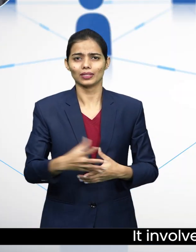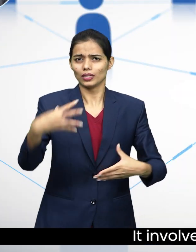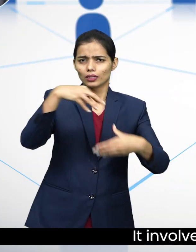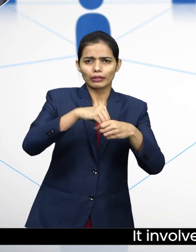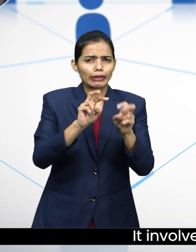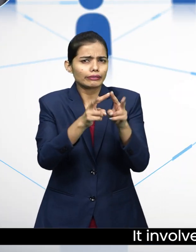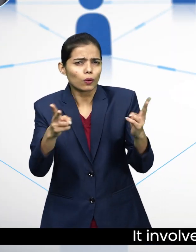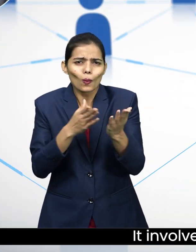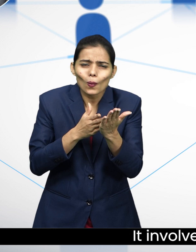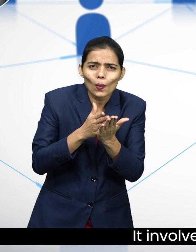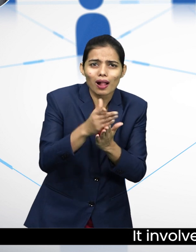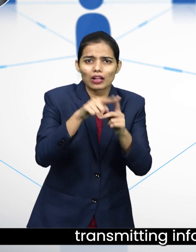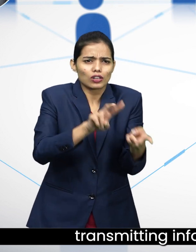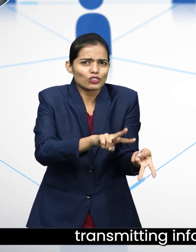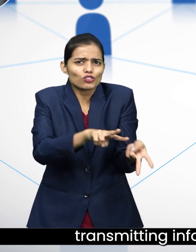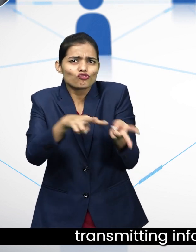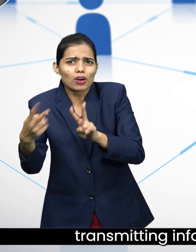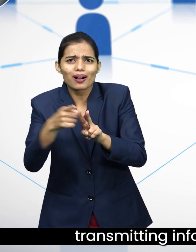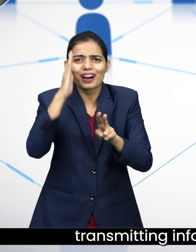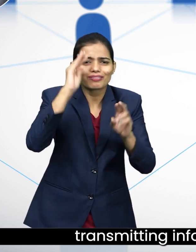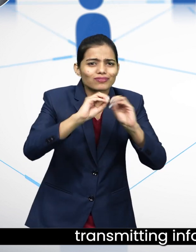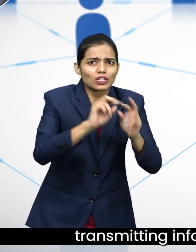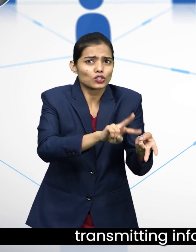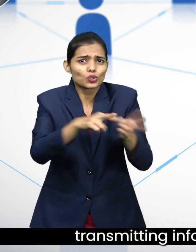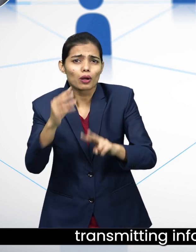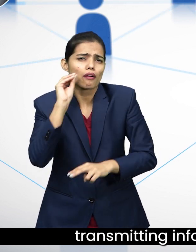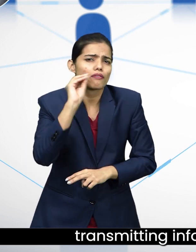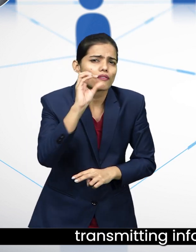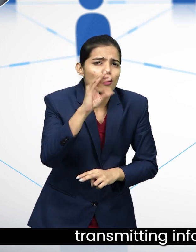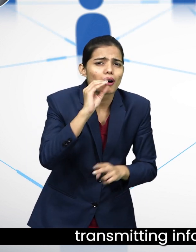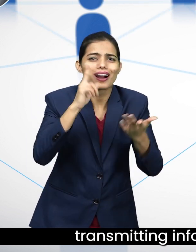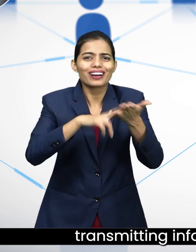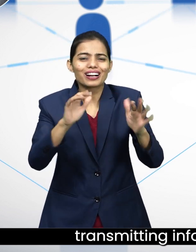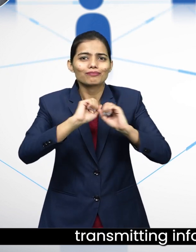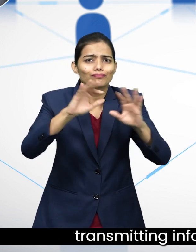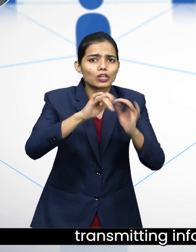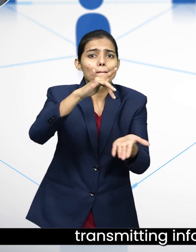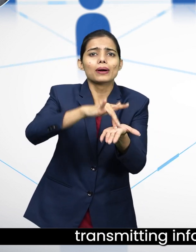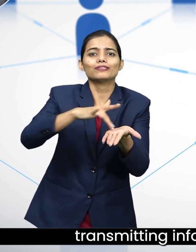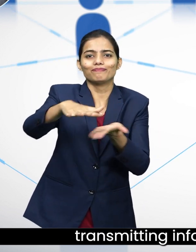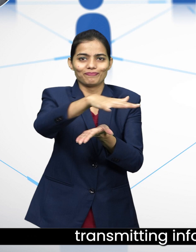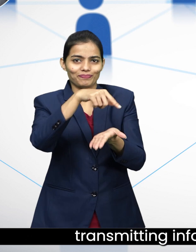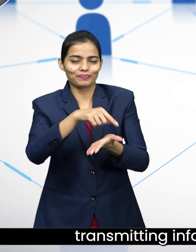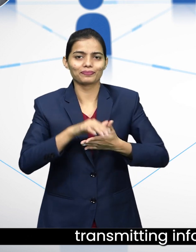It involves different ways of transmitting information to distant places.